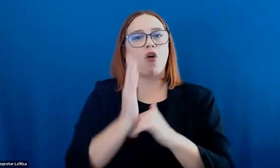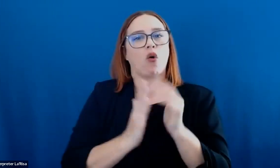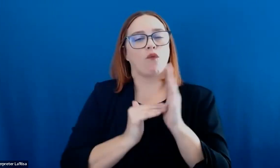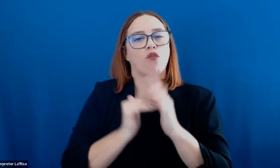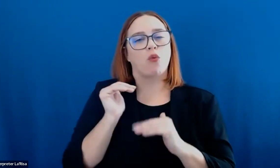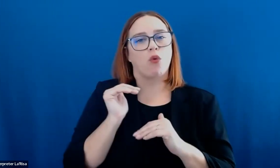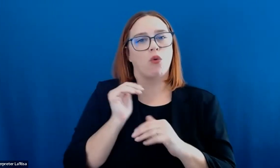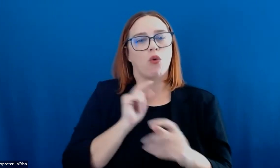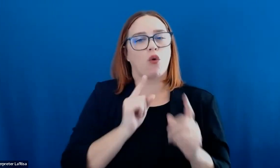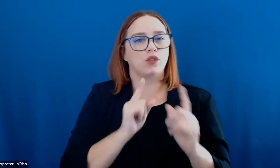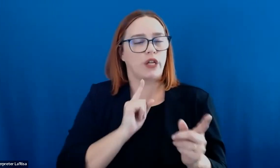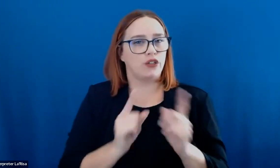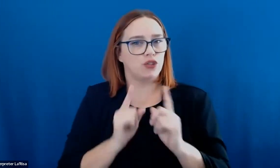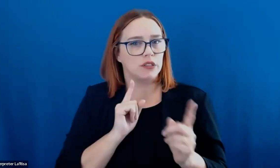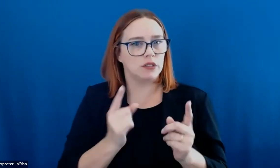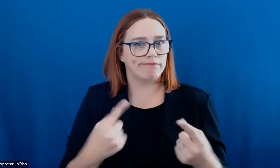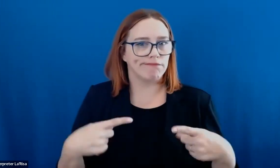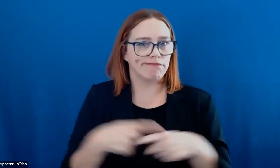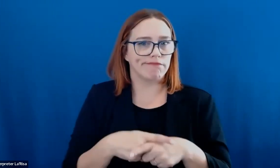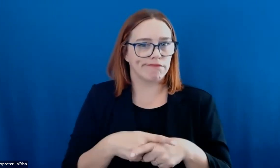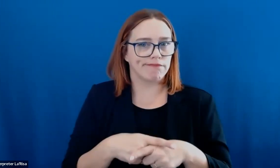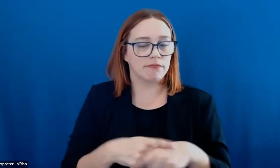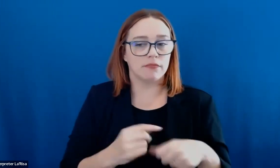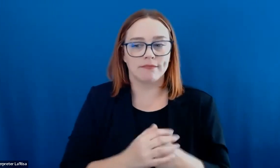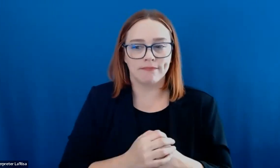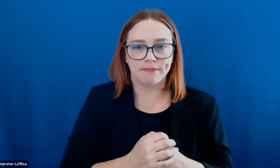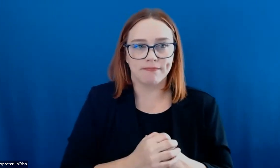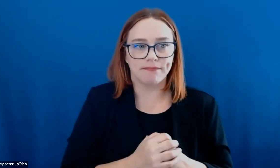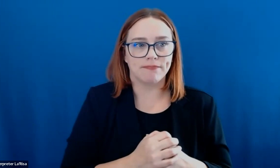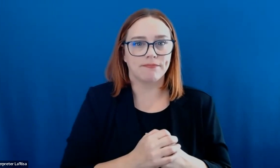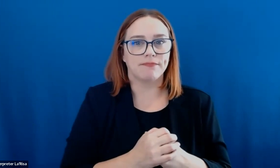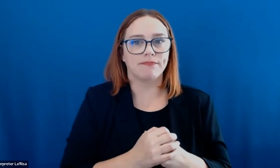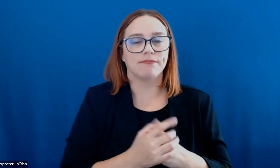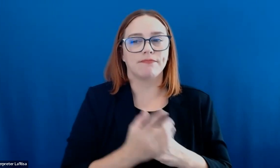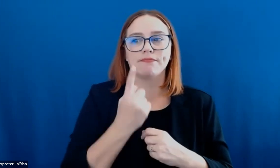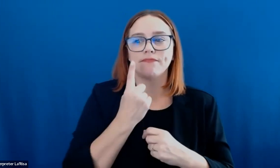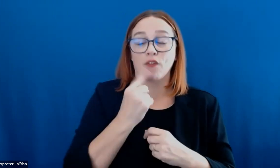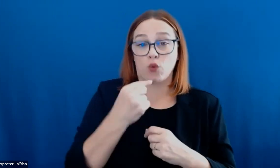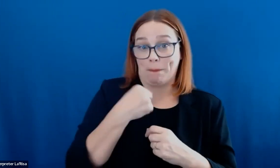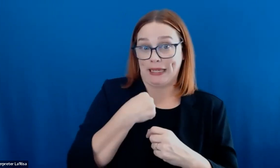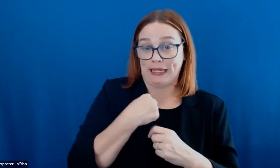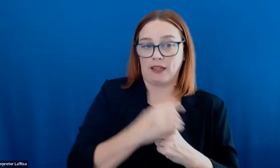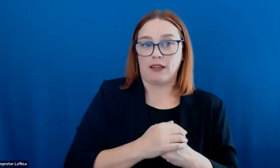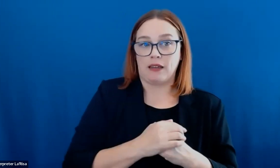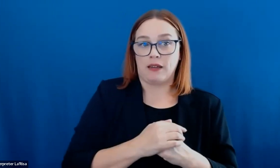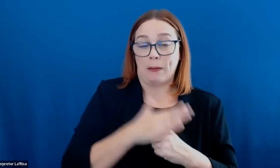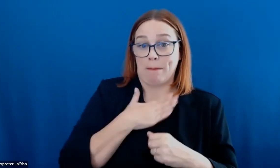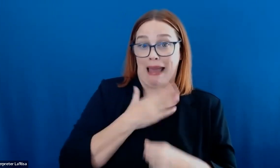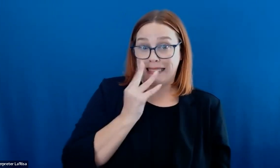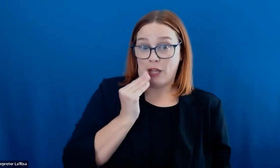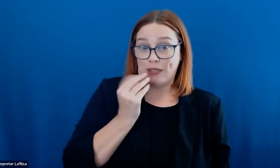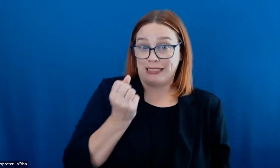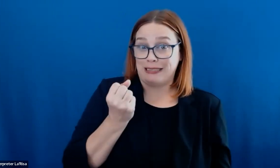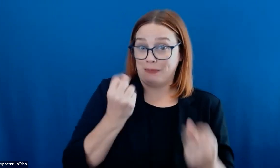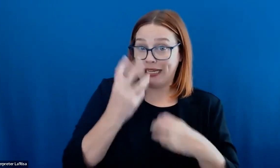And for me, many years ago, I went through a